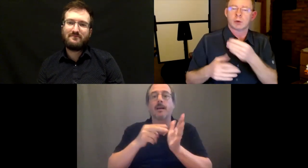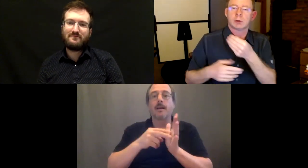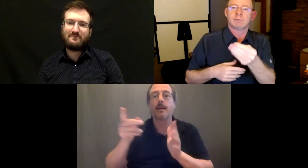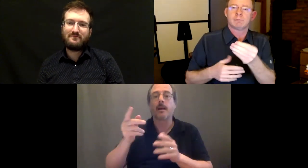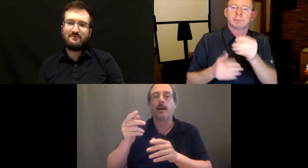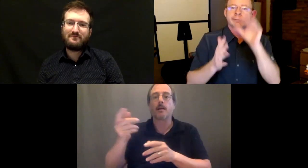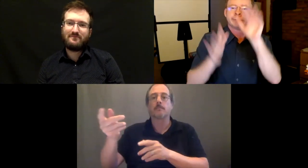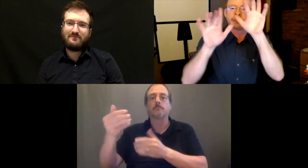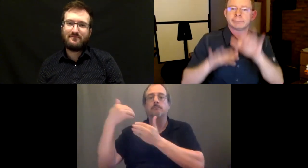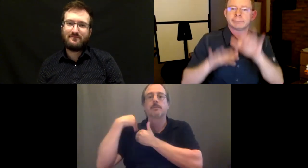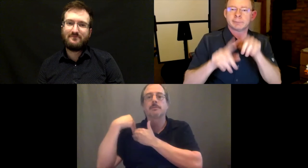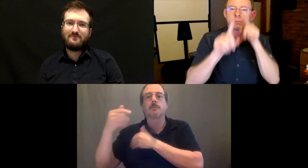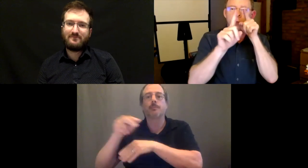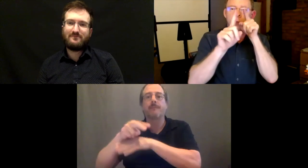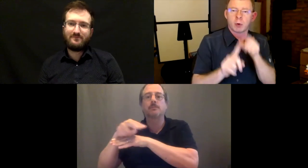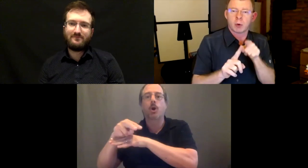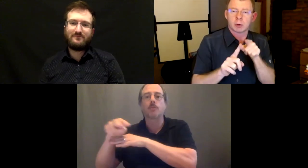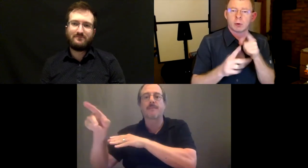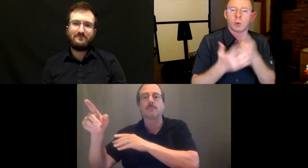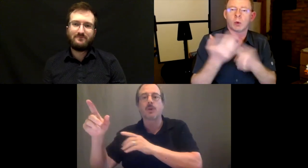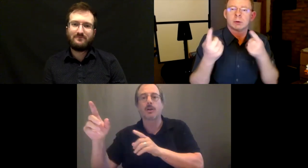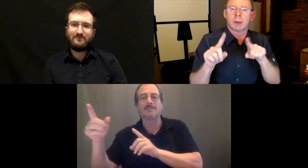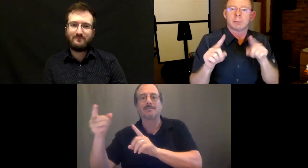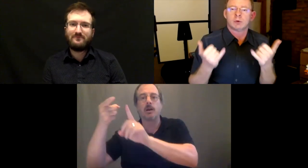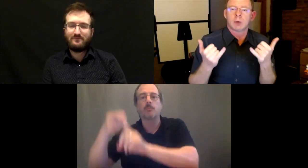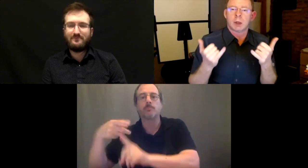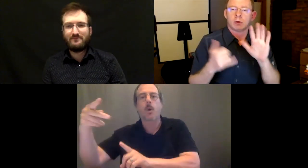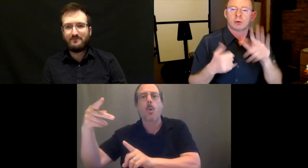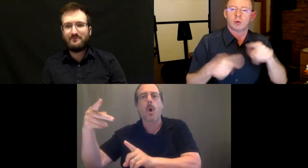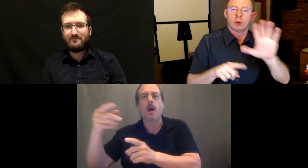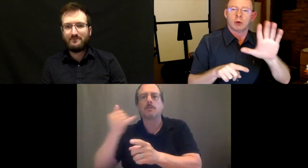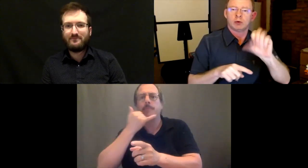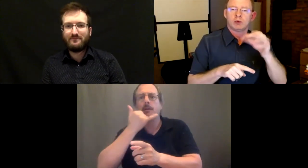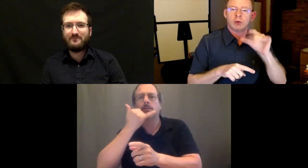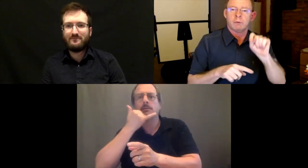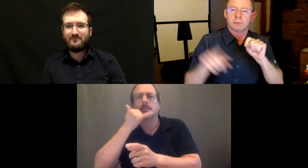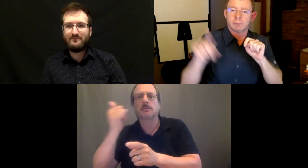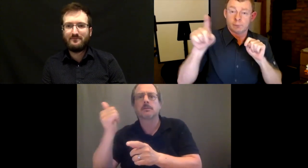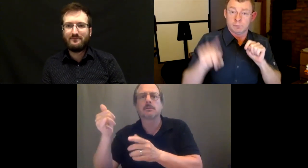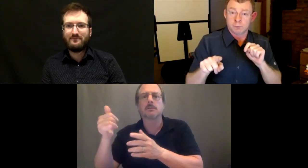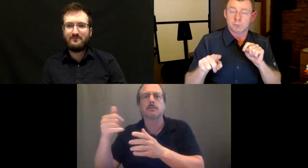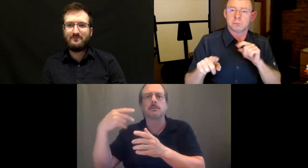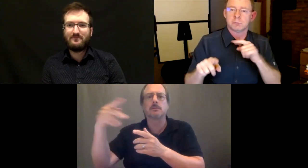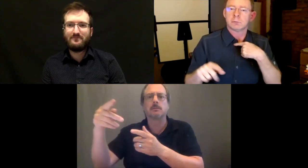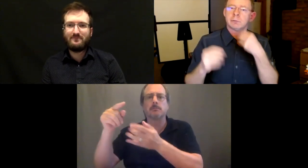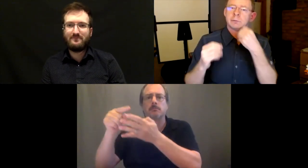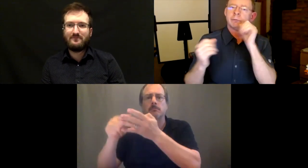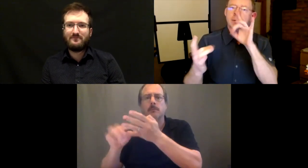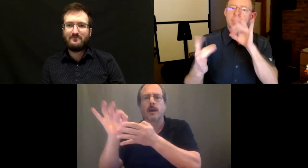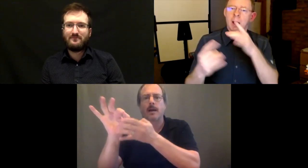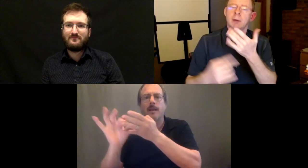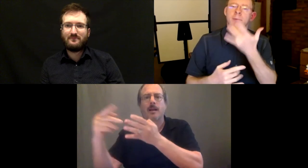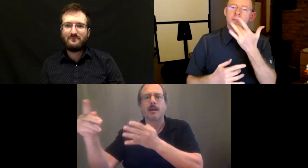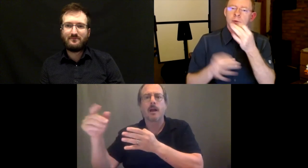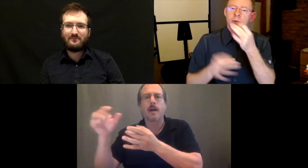They gave us the resources, and we were able to train as well according to what they were looking at. And so